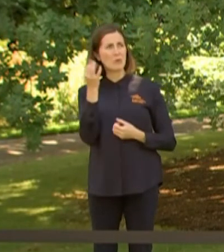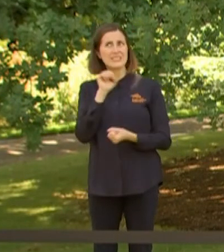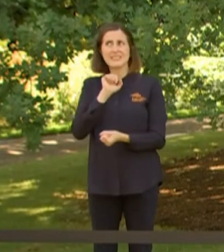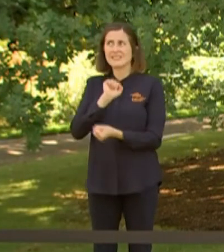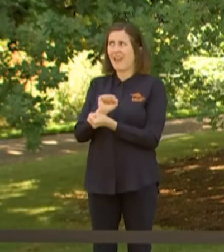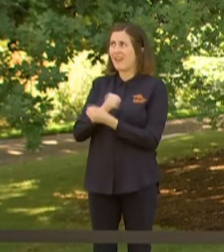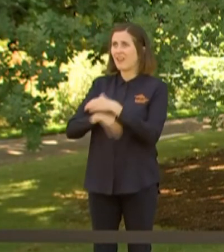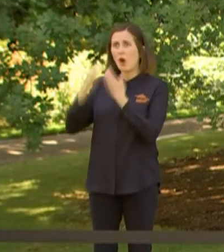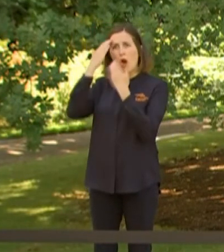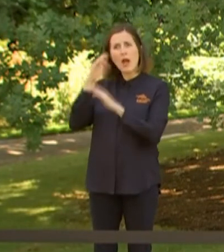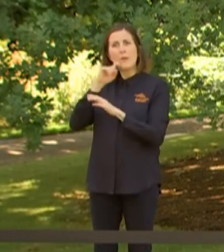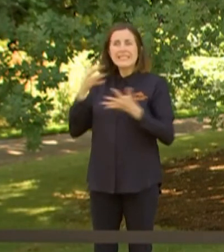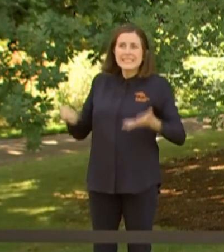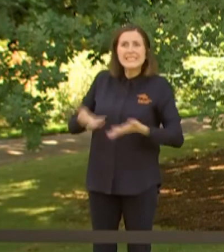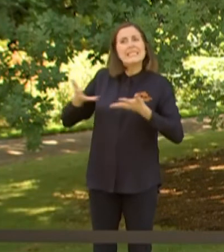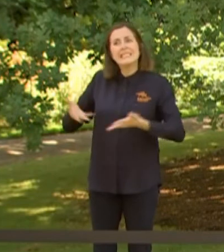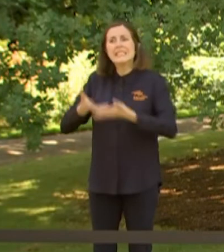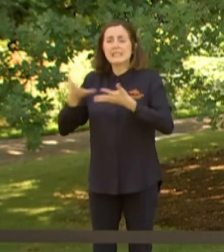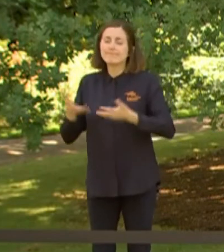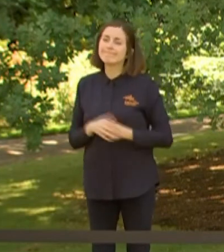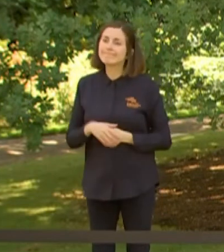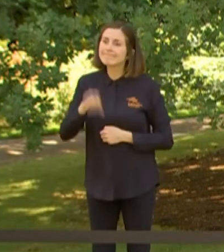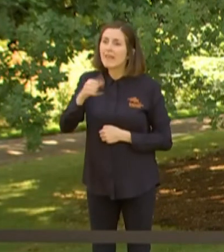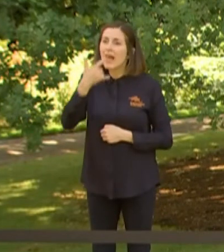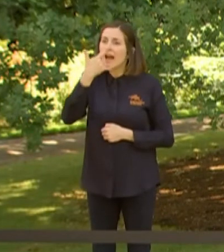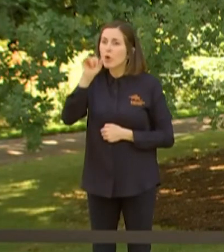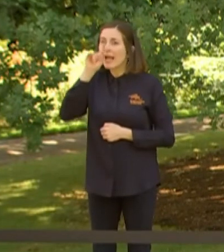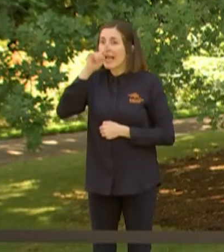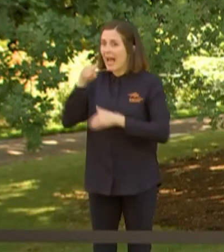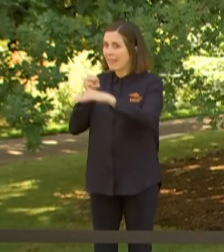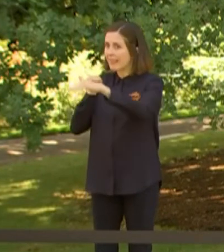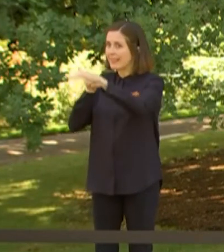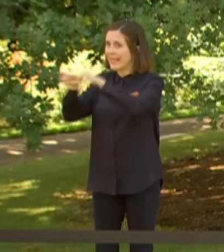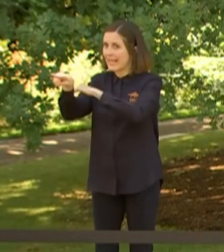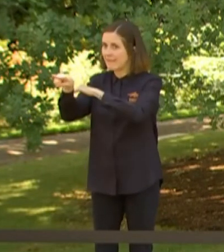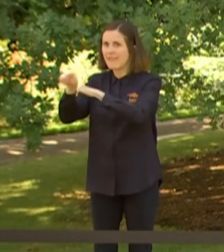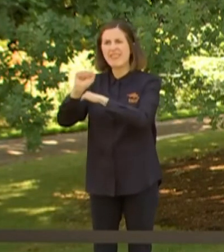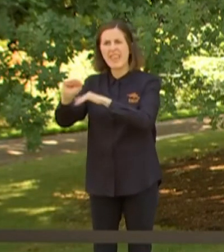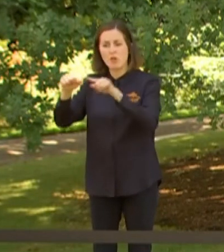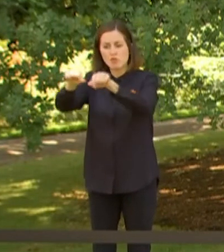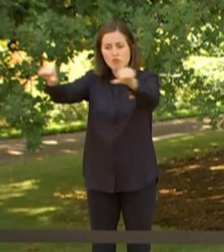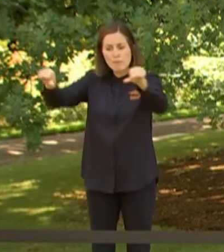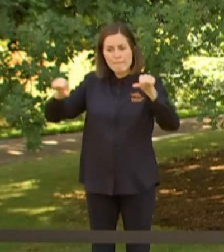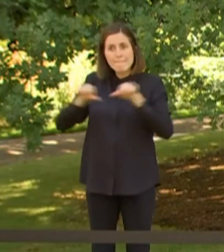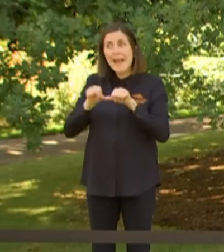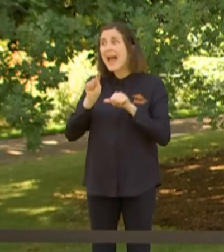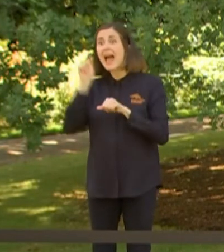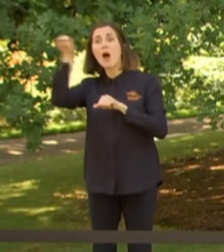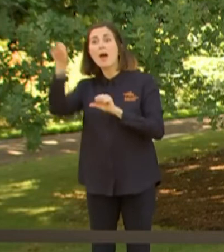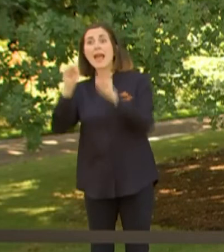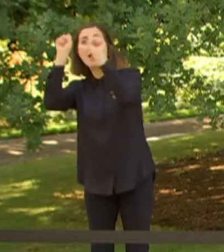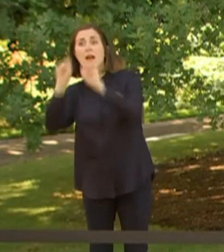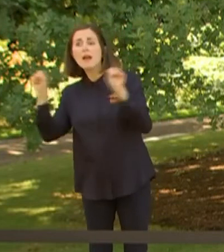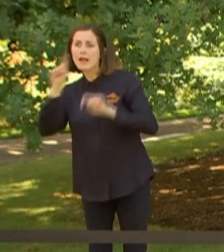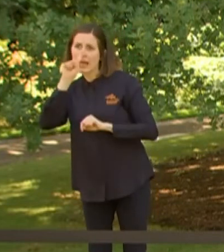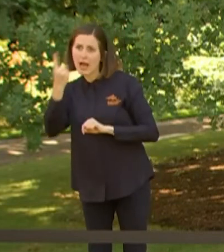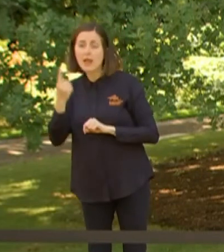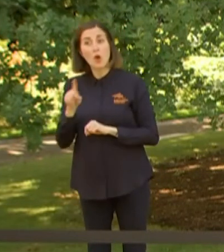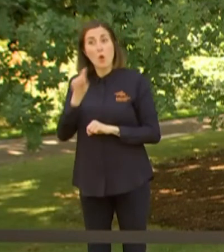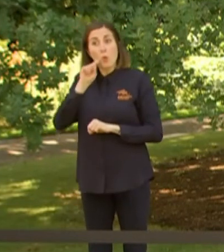release, that people won't be able to do exercise, leave their room for exercise, we will be providing a range of entertainment